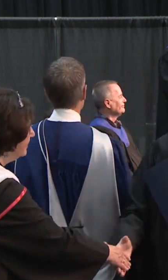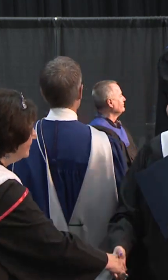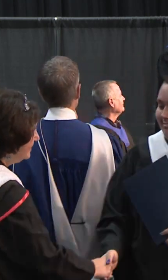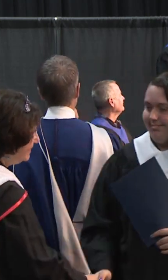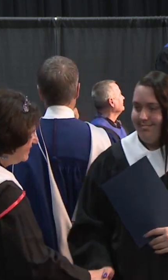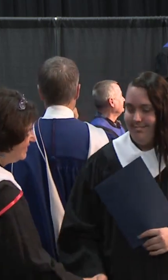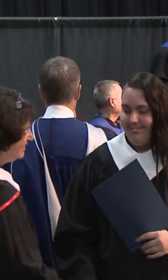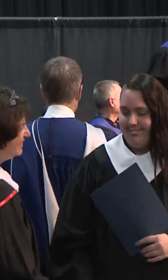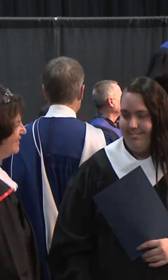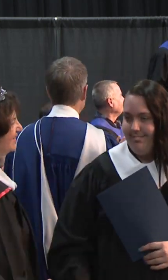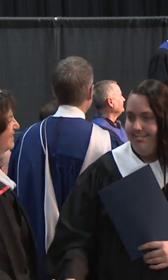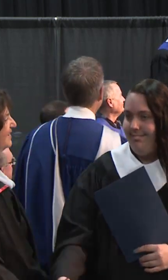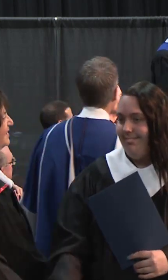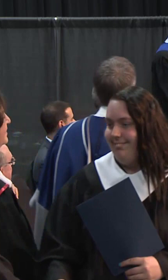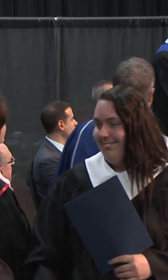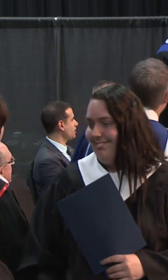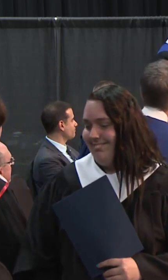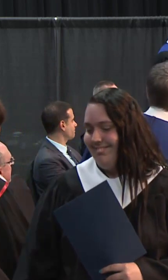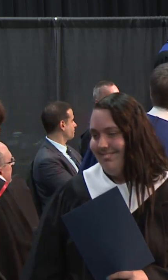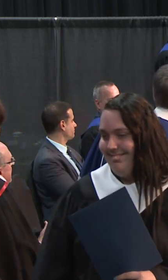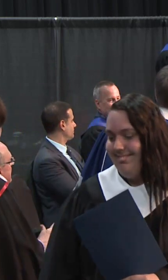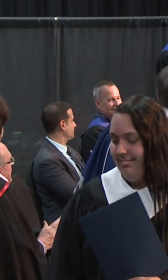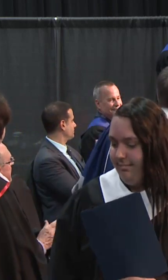Lindsay Fiander.